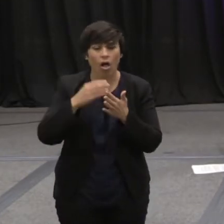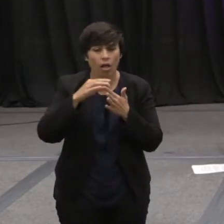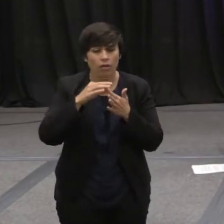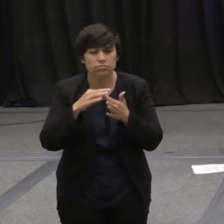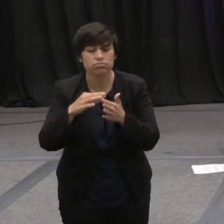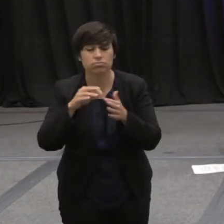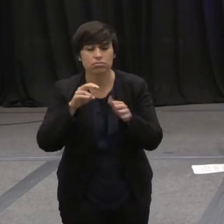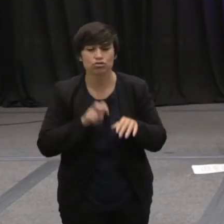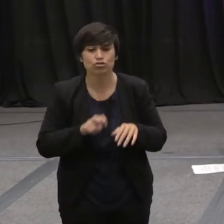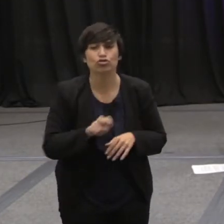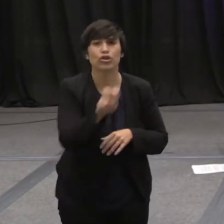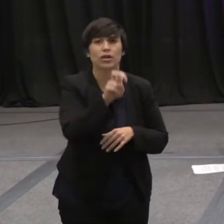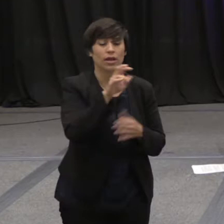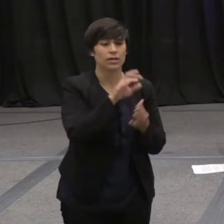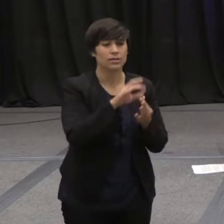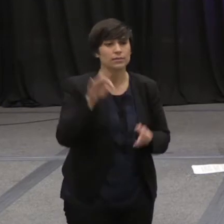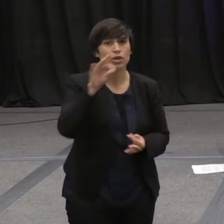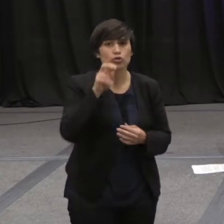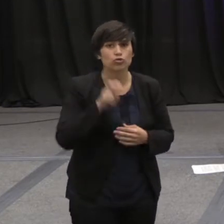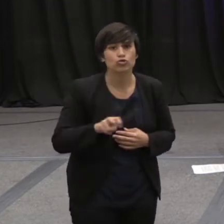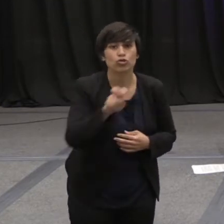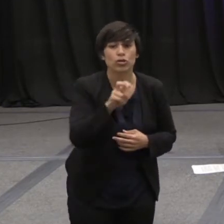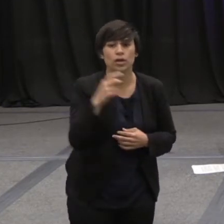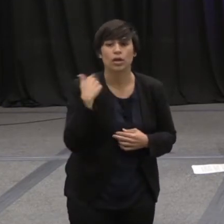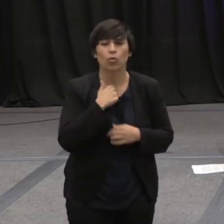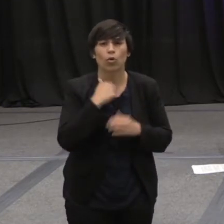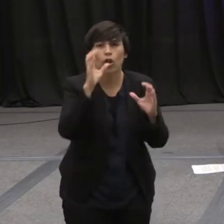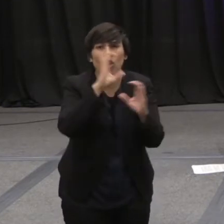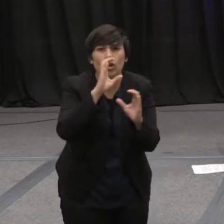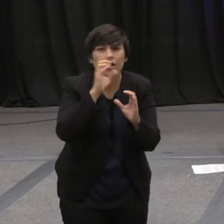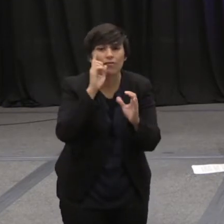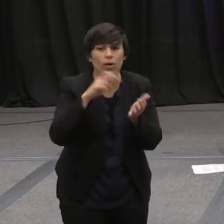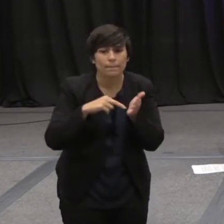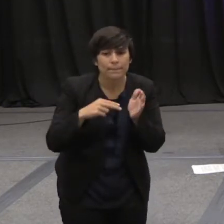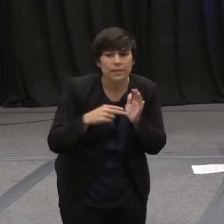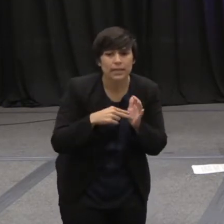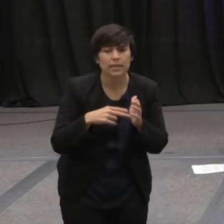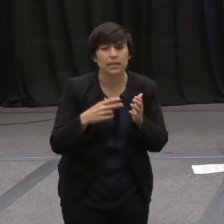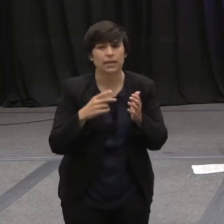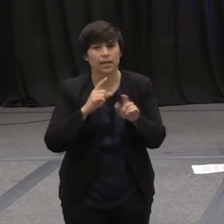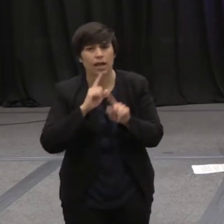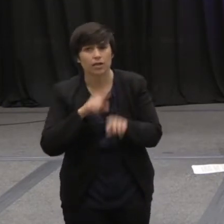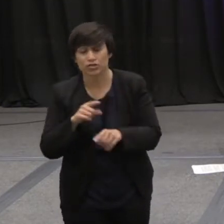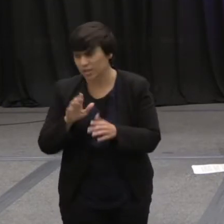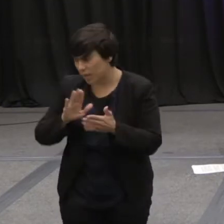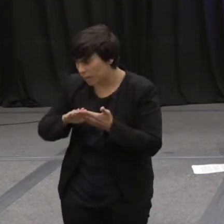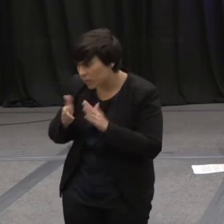journeys. We're seeking. We're seeking meaning. We're seeking answers. We're seeking community. And